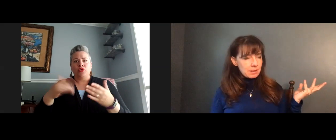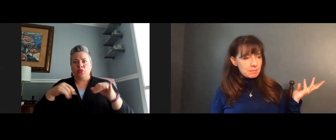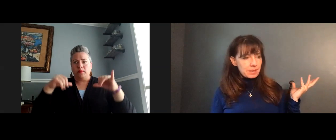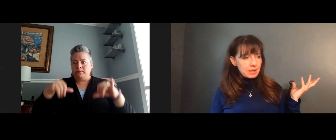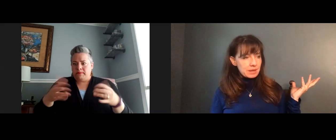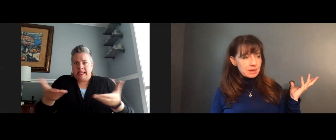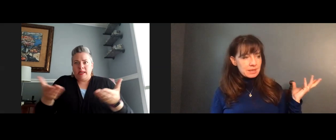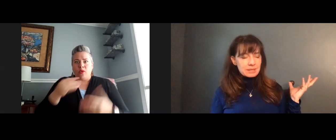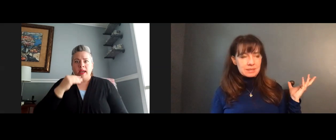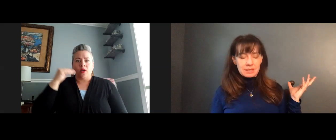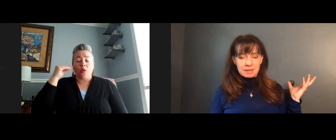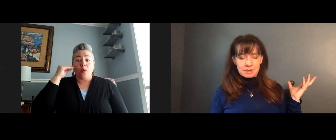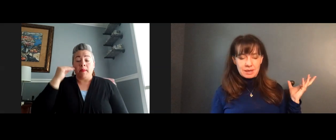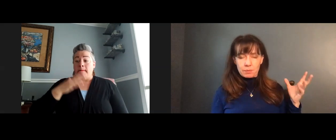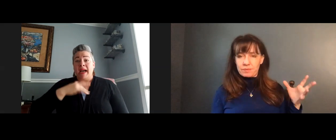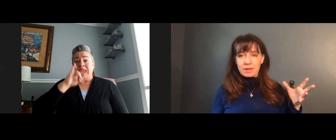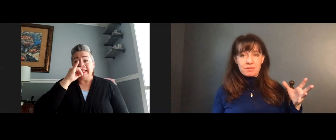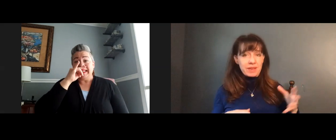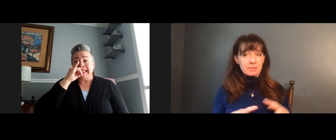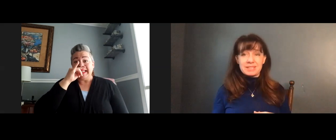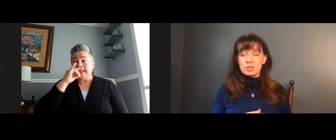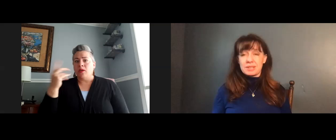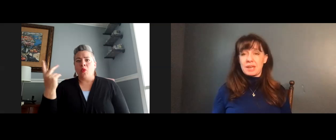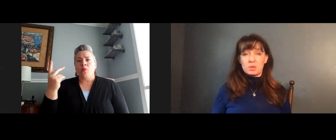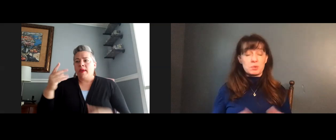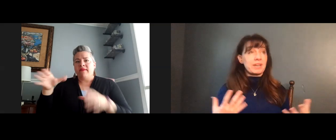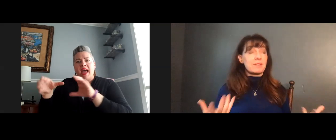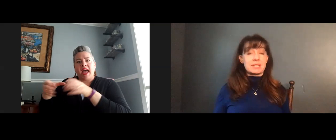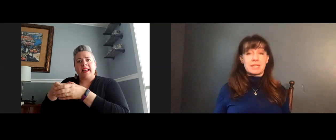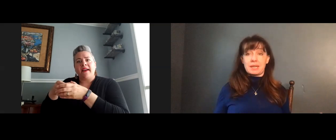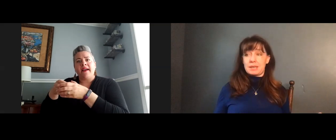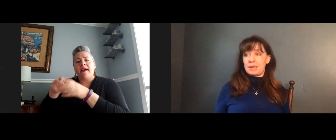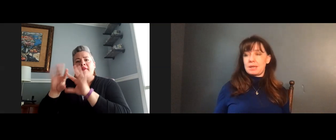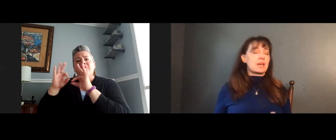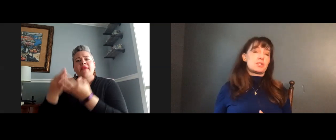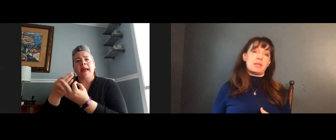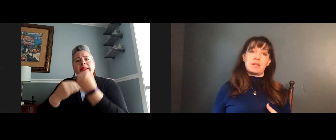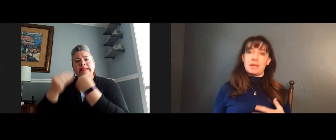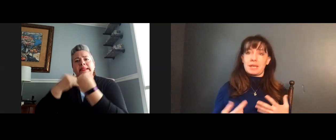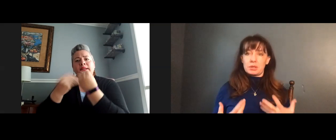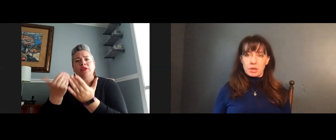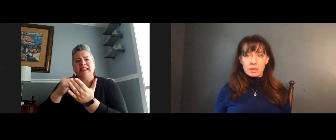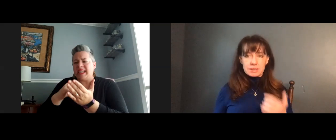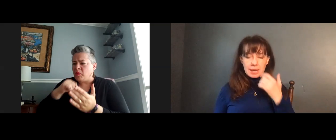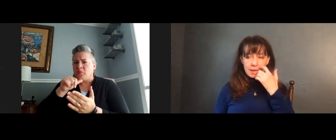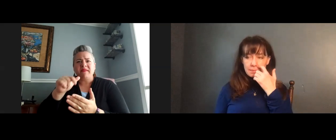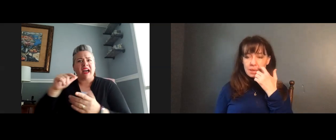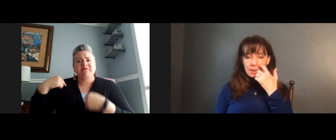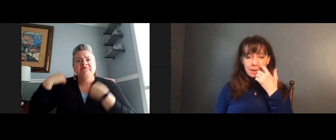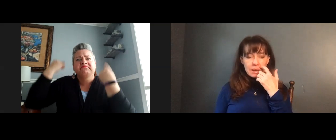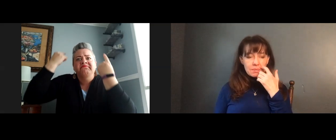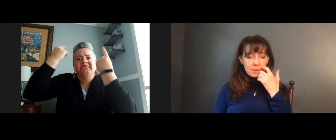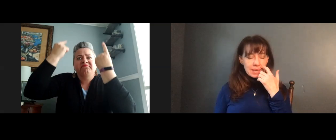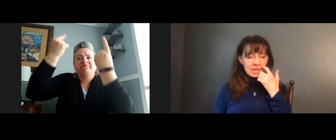um my kids and i we've done family dinners again which we haven't done gosh in a long time